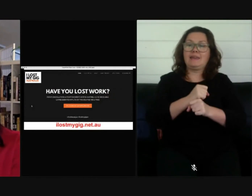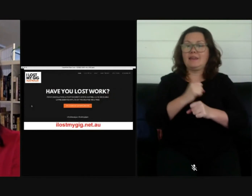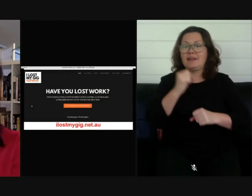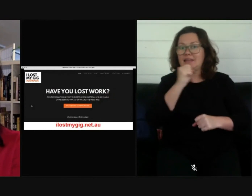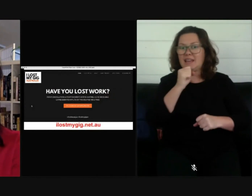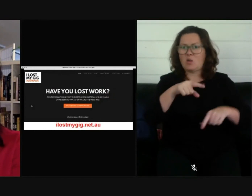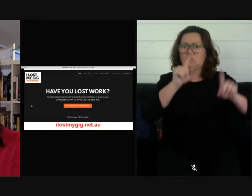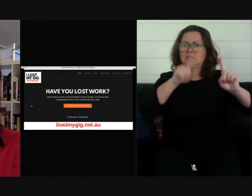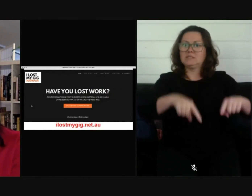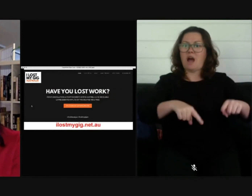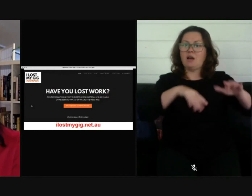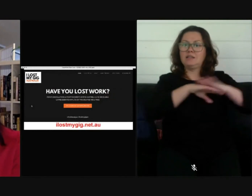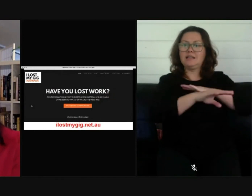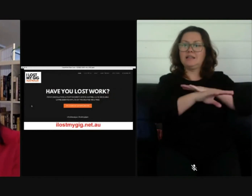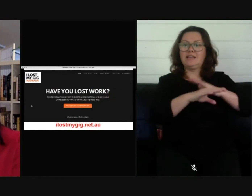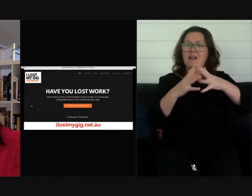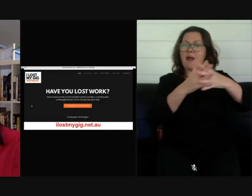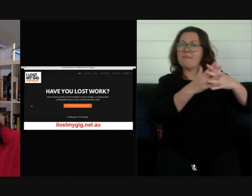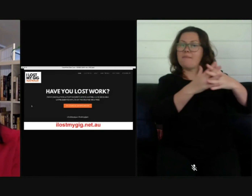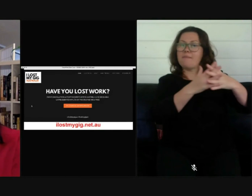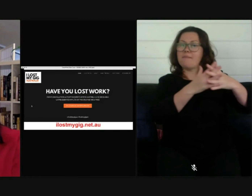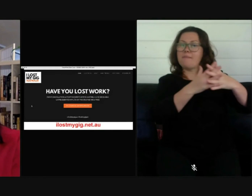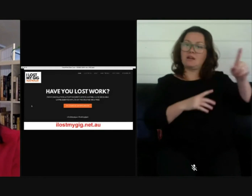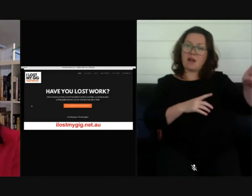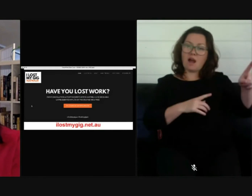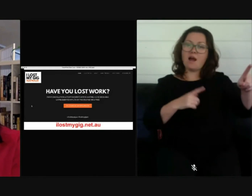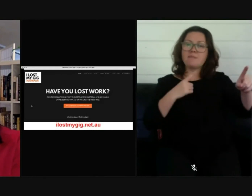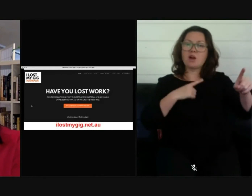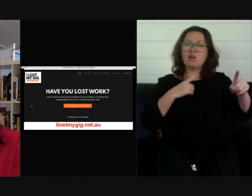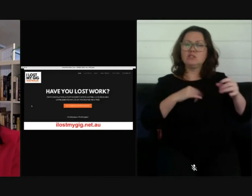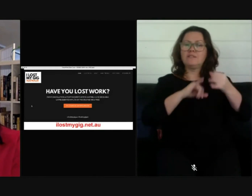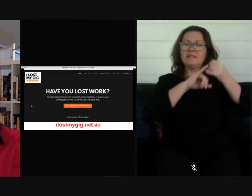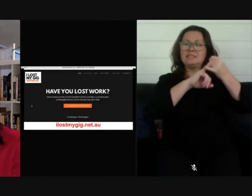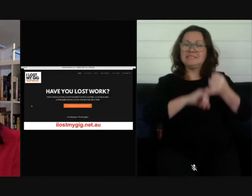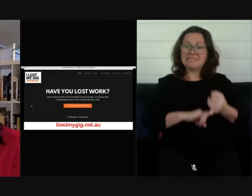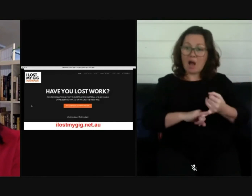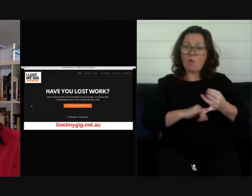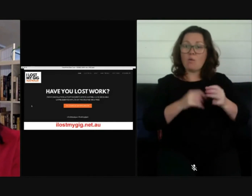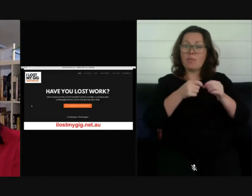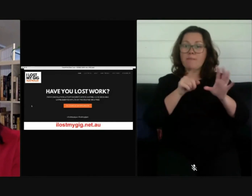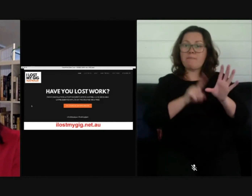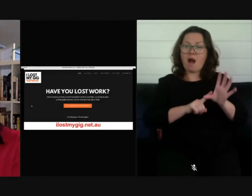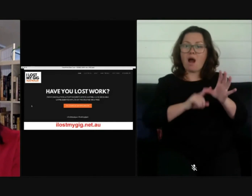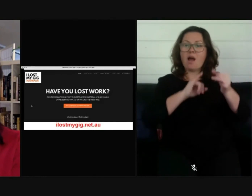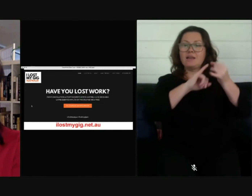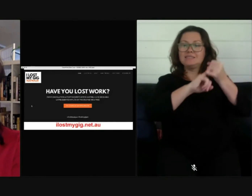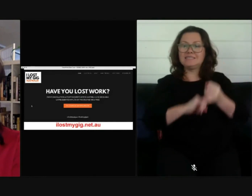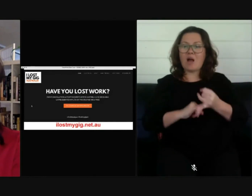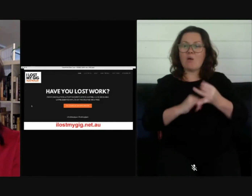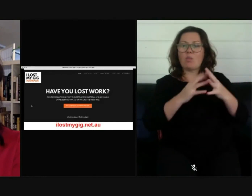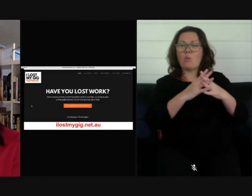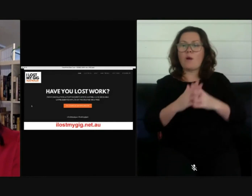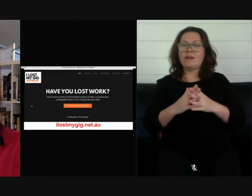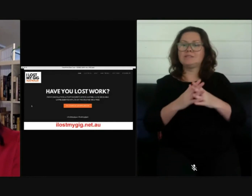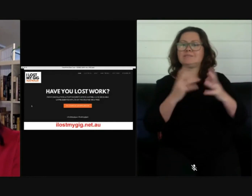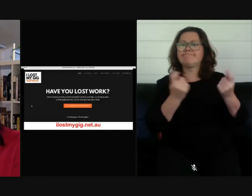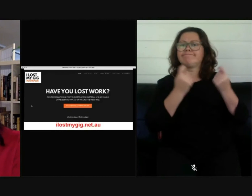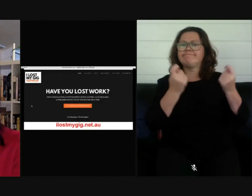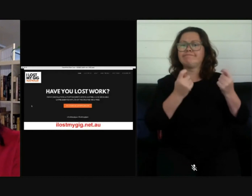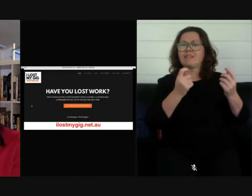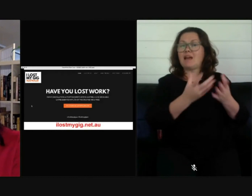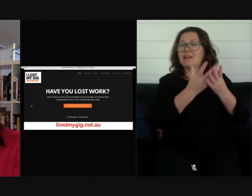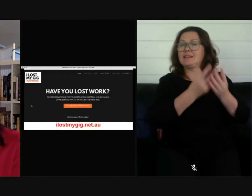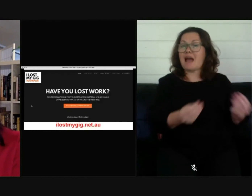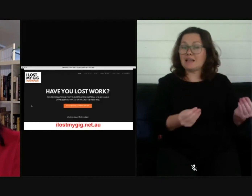of South by Southwest getting cancelled. And I Lost My Gig Australia started